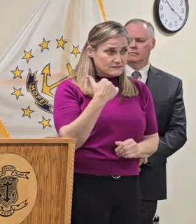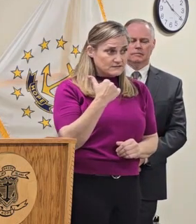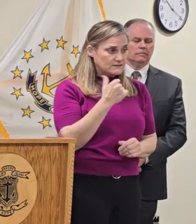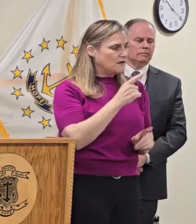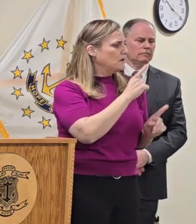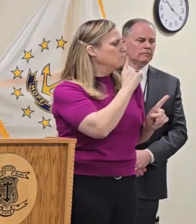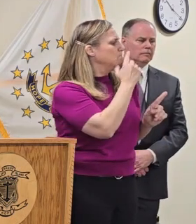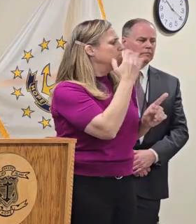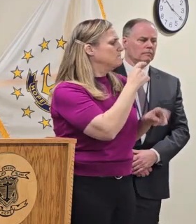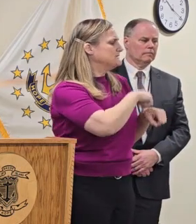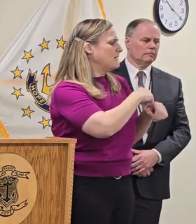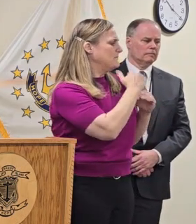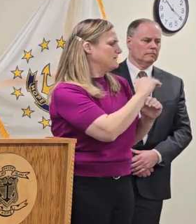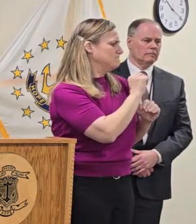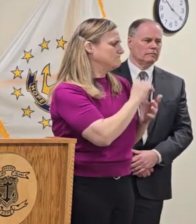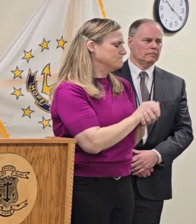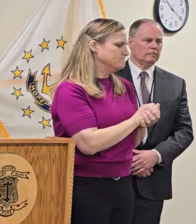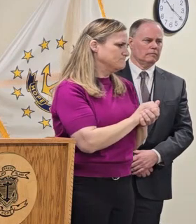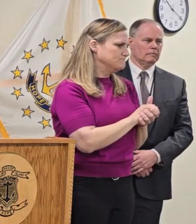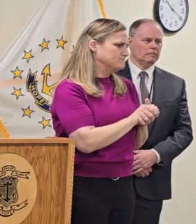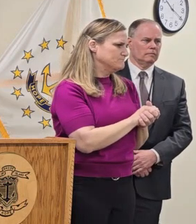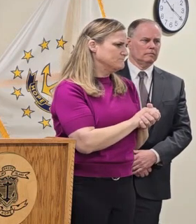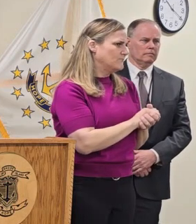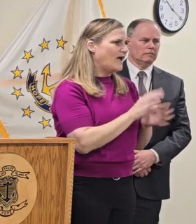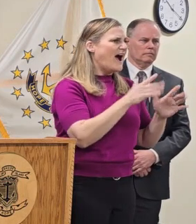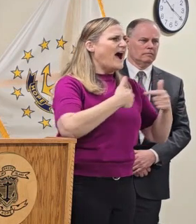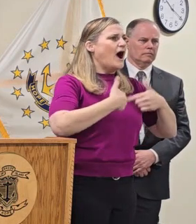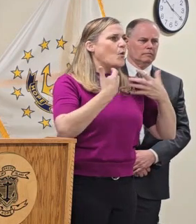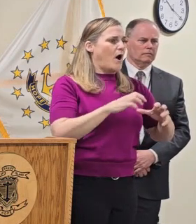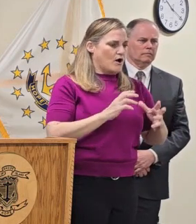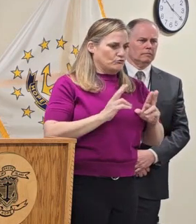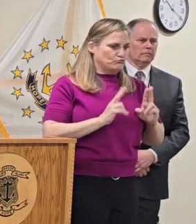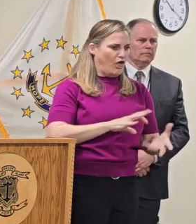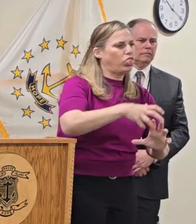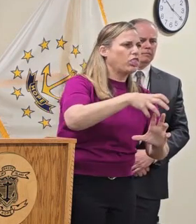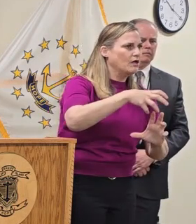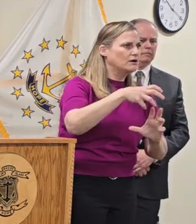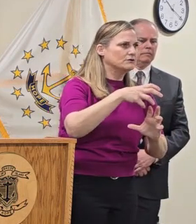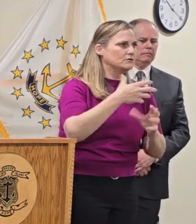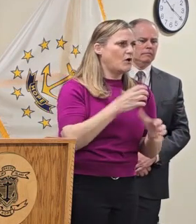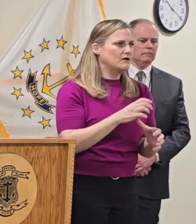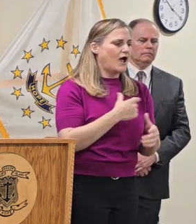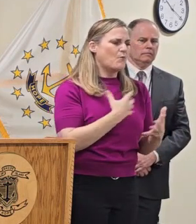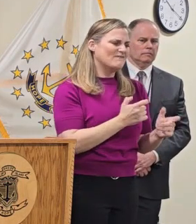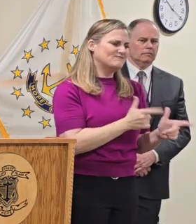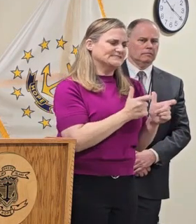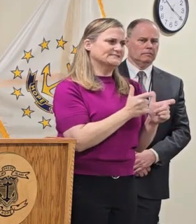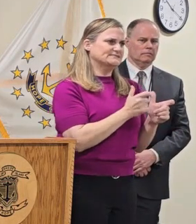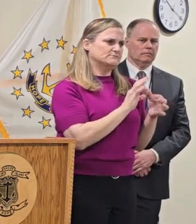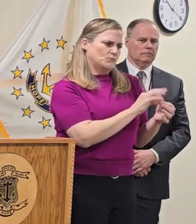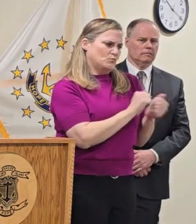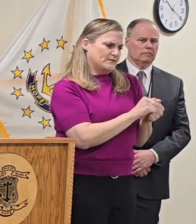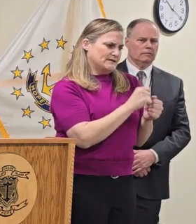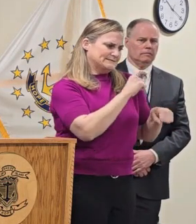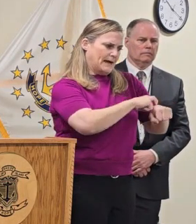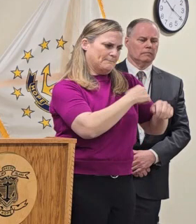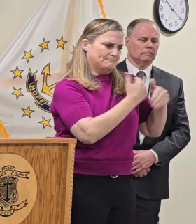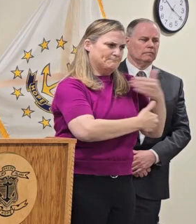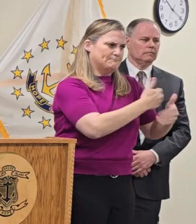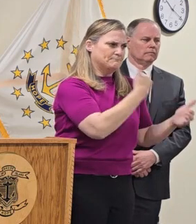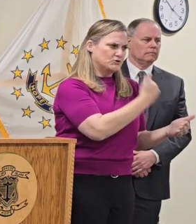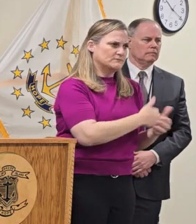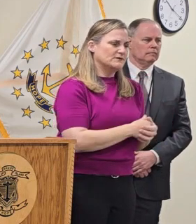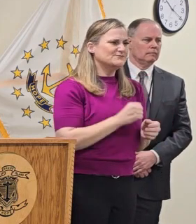I don't want us to rush something and then miss something, right? So we'll have patience on this thing. And also,